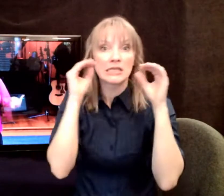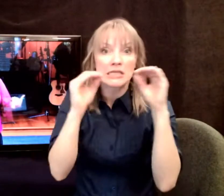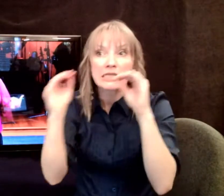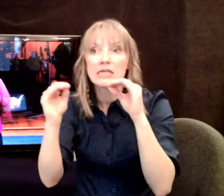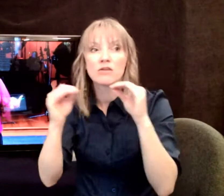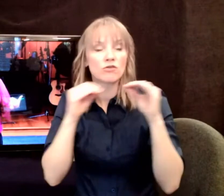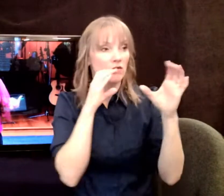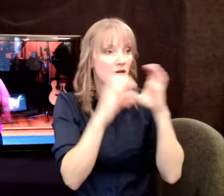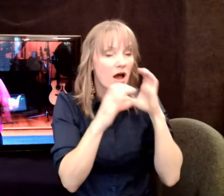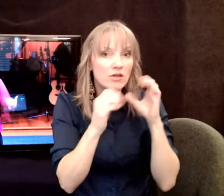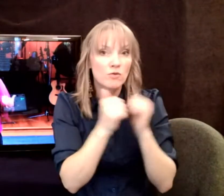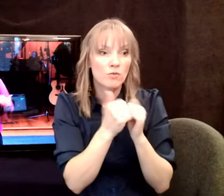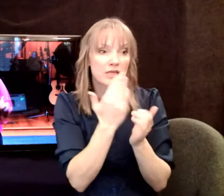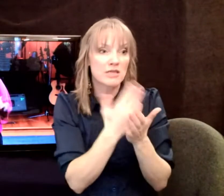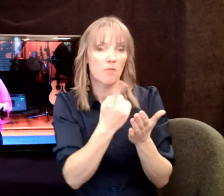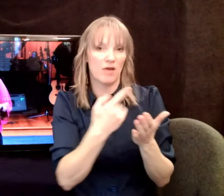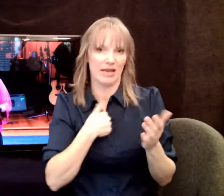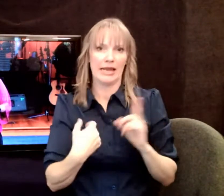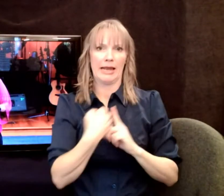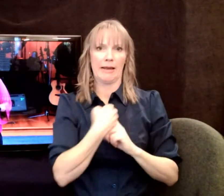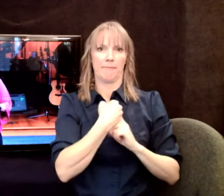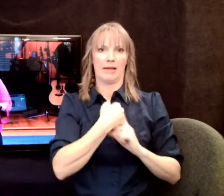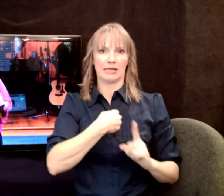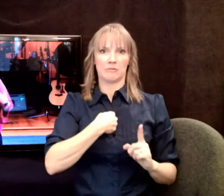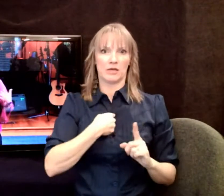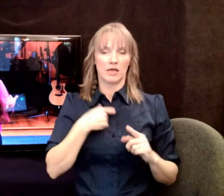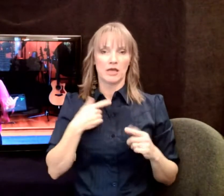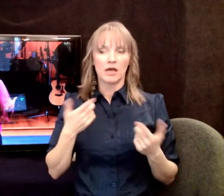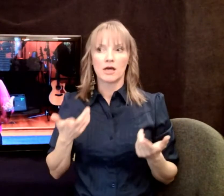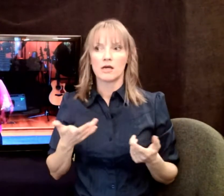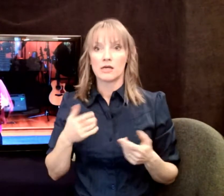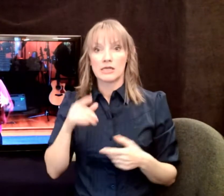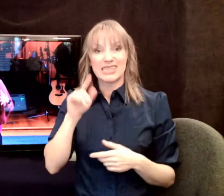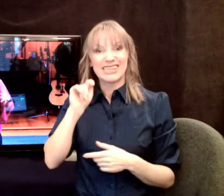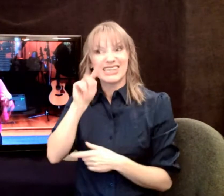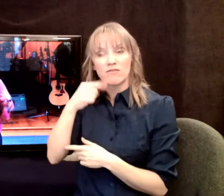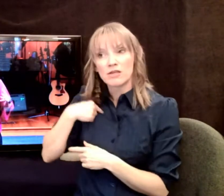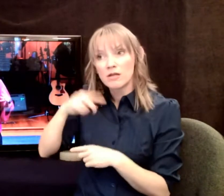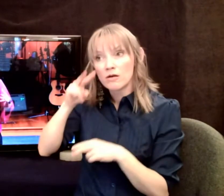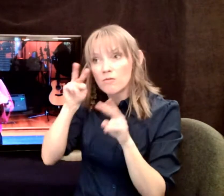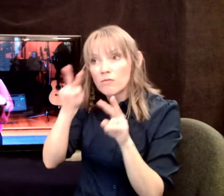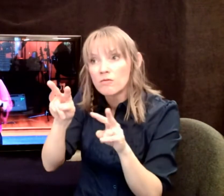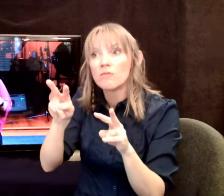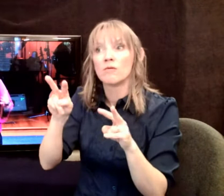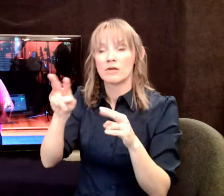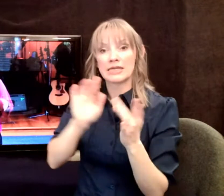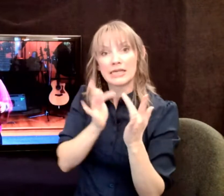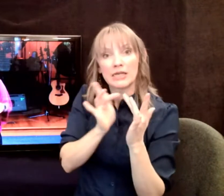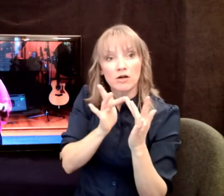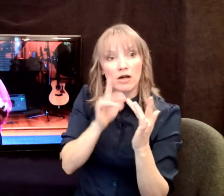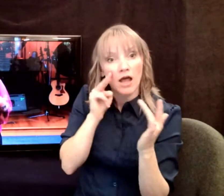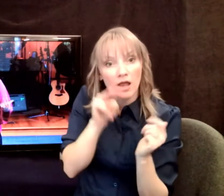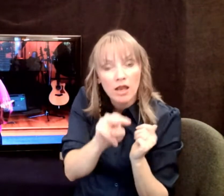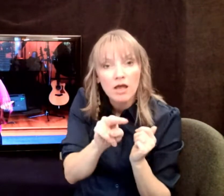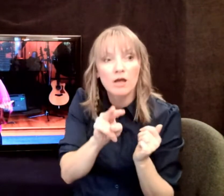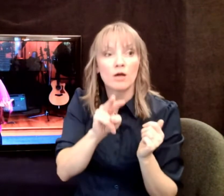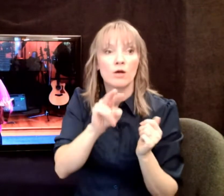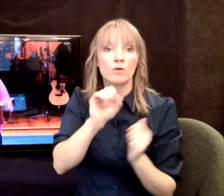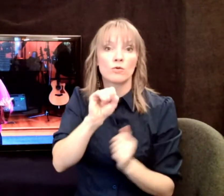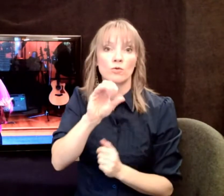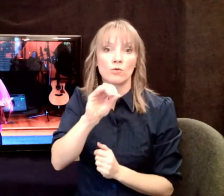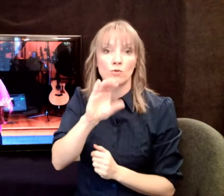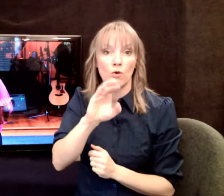a conversation. It impacts me as I'm looking at television or I'm on the internet or on social